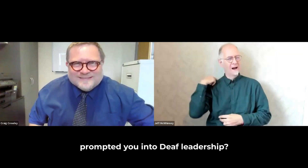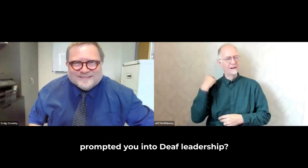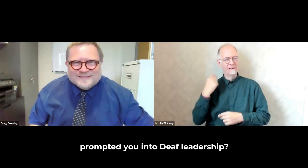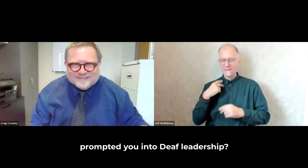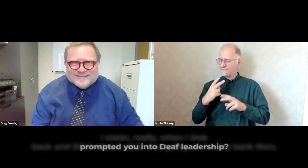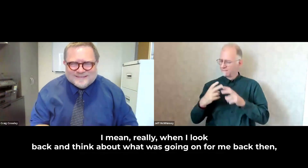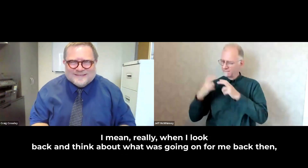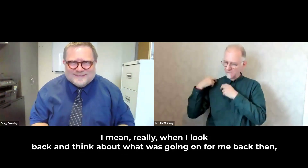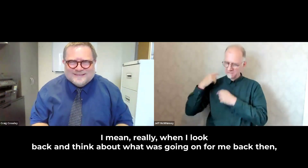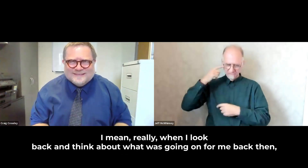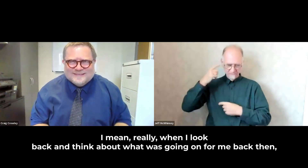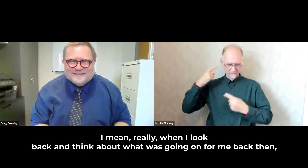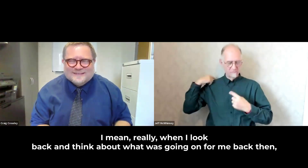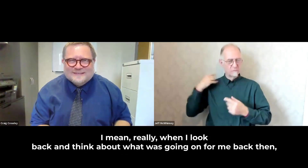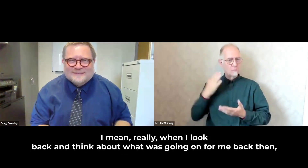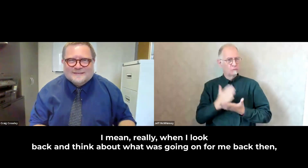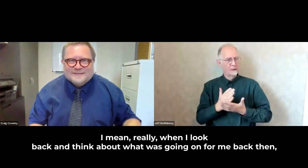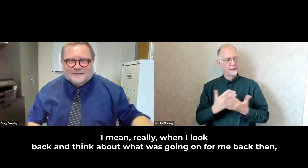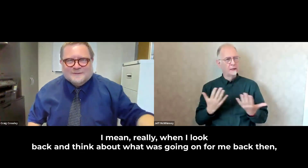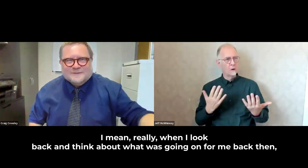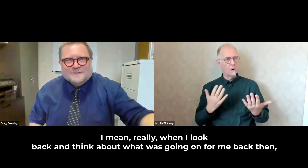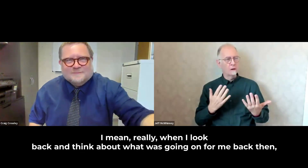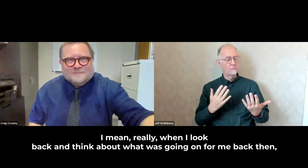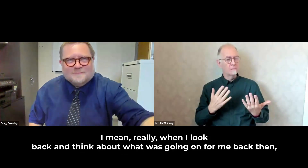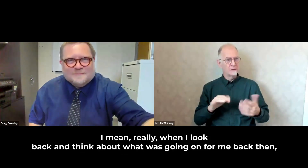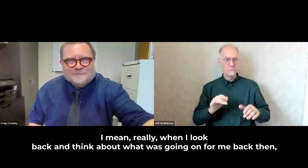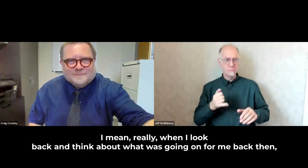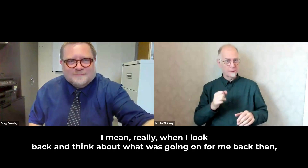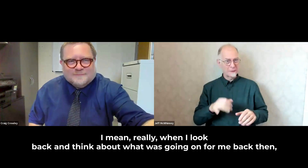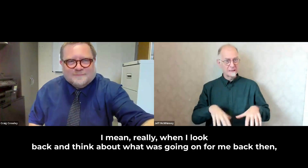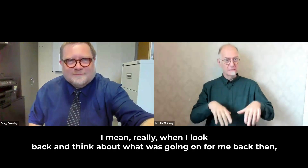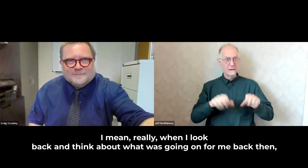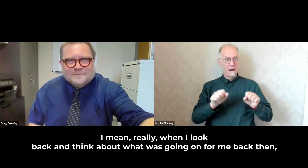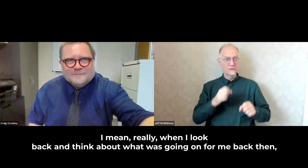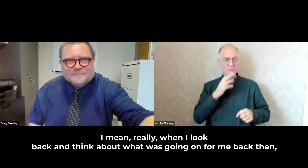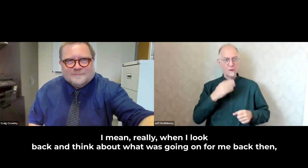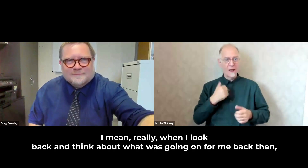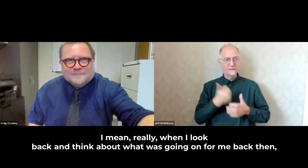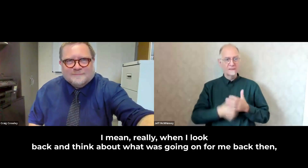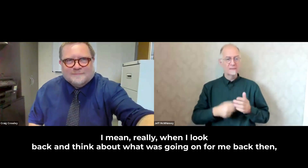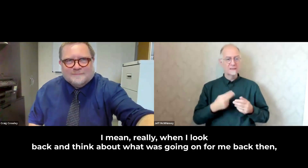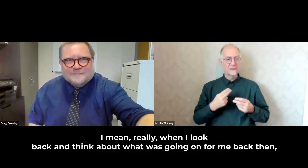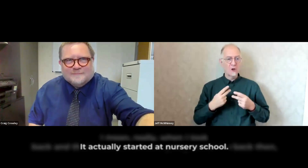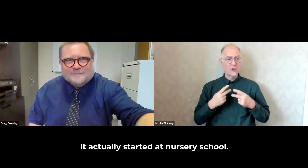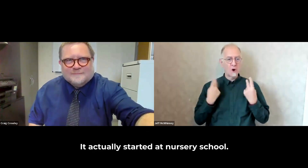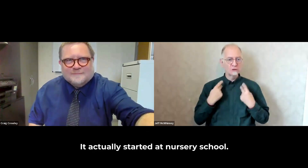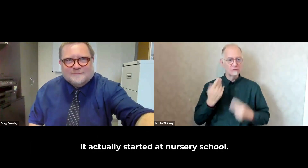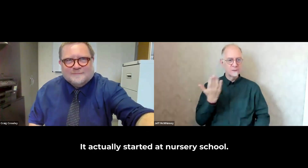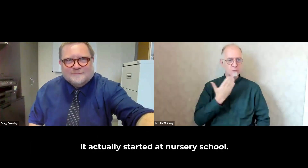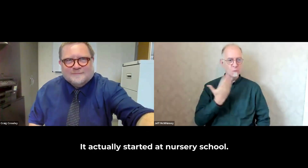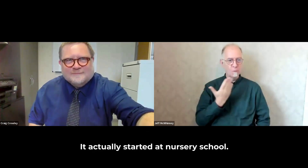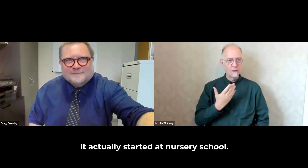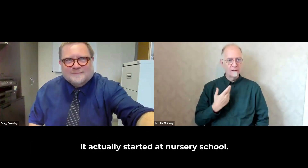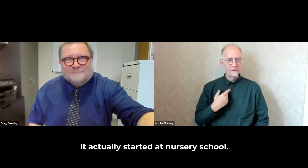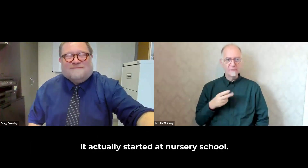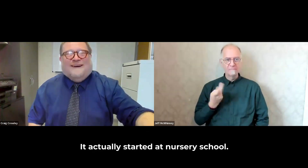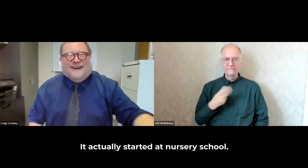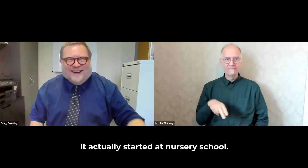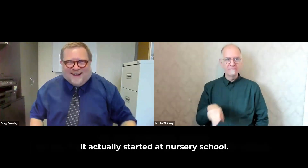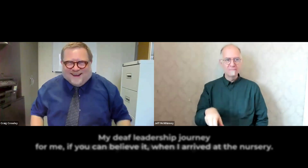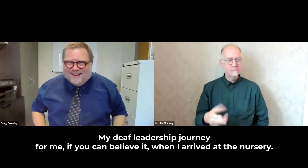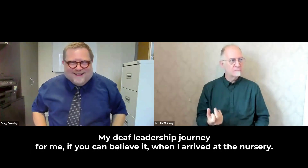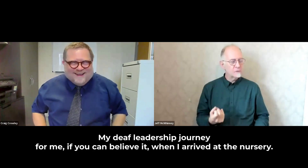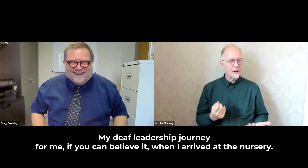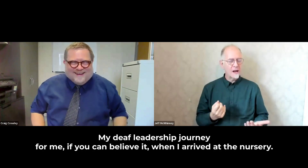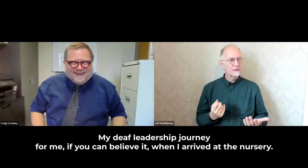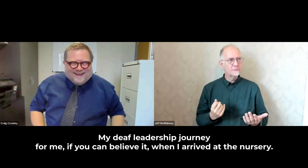leadership? I mean, really, when I look back and think about what was going on for me back then, I actually started at nursery